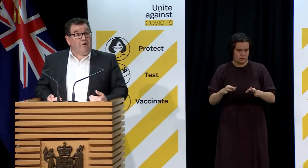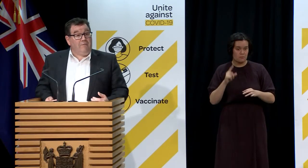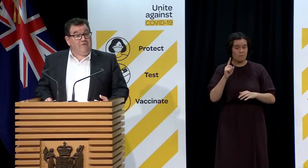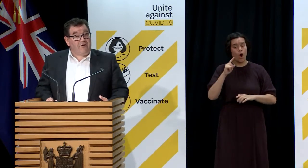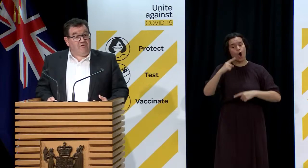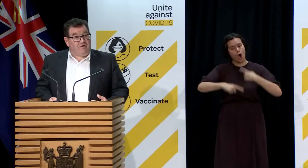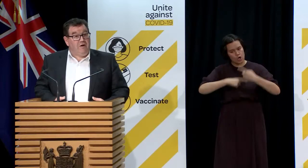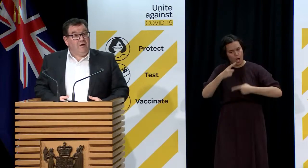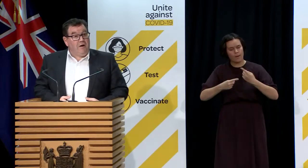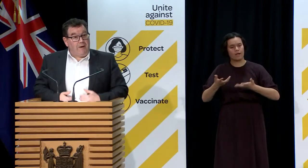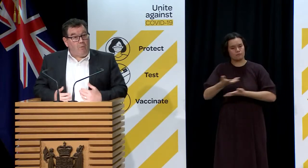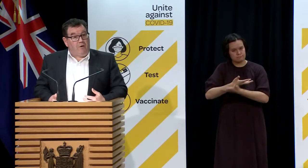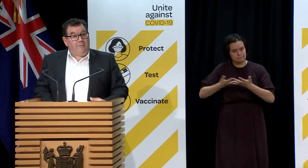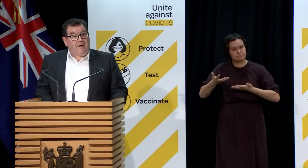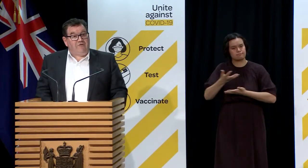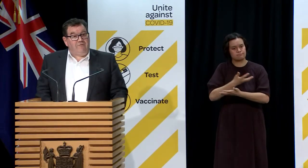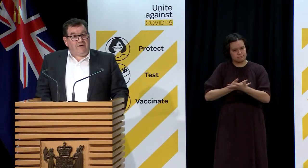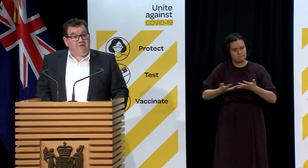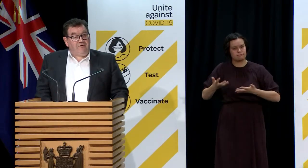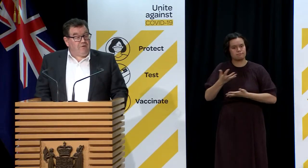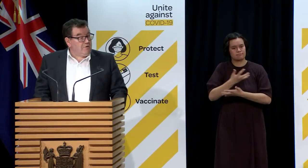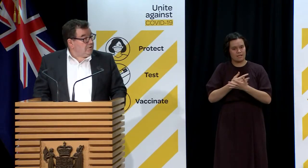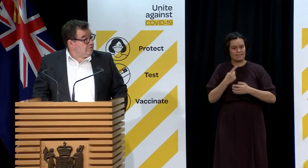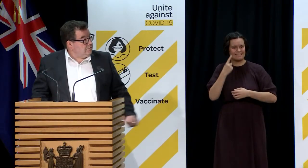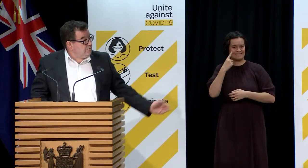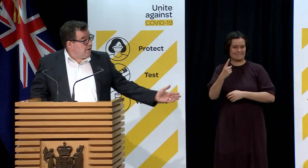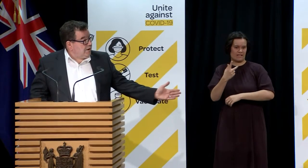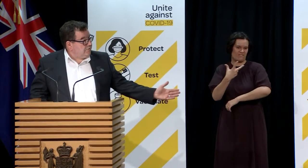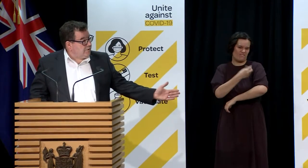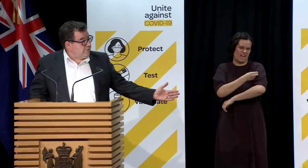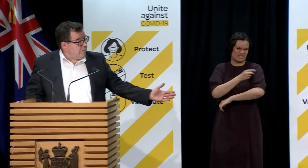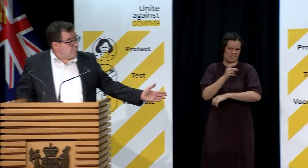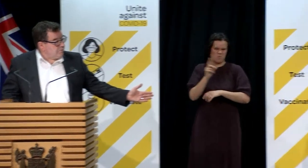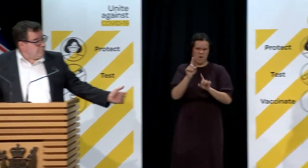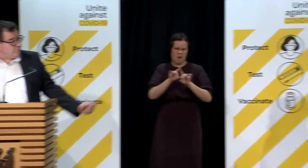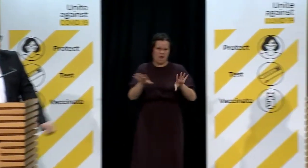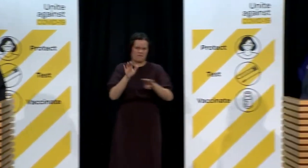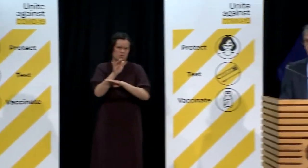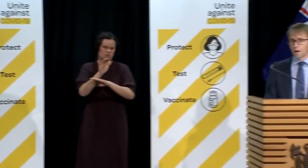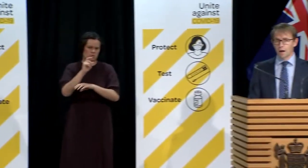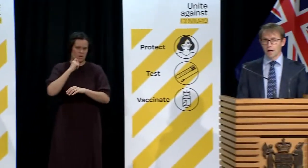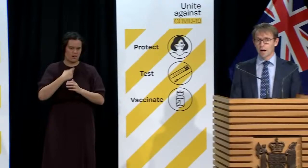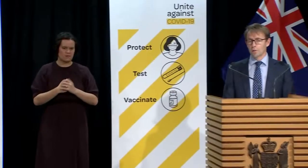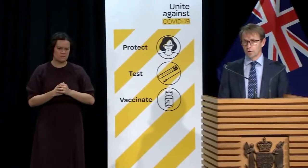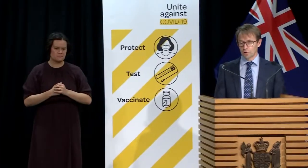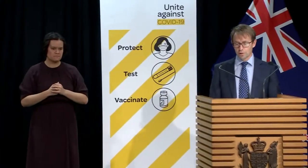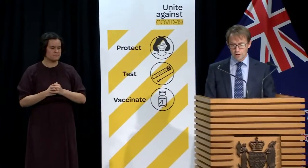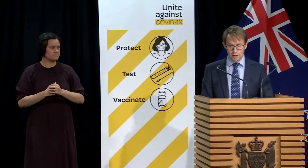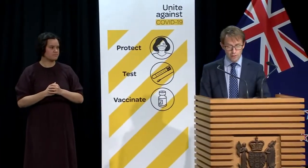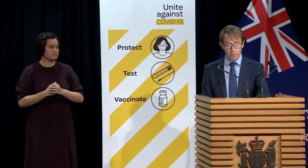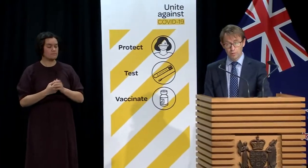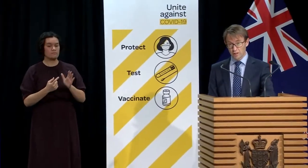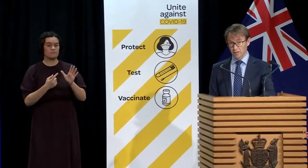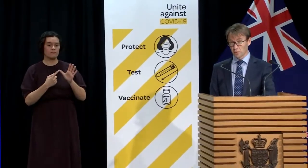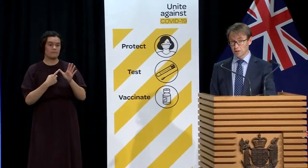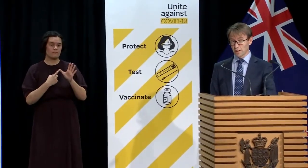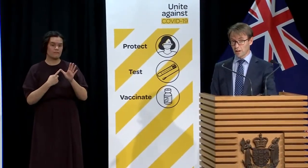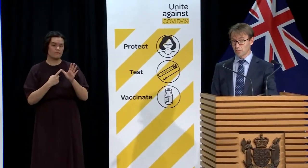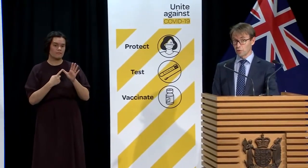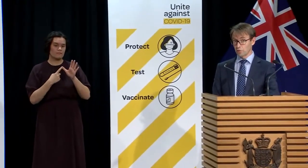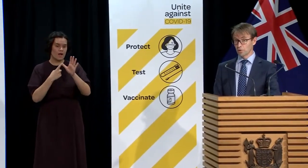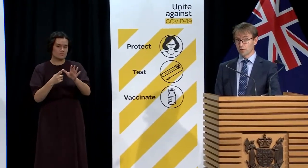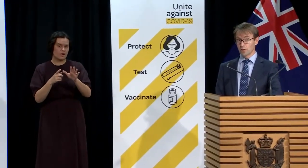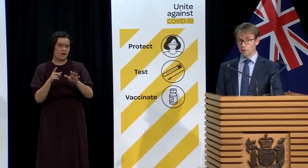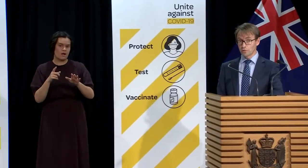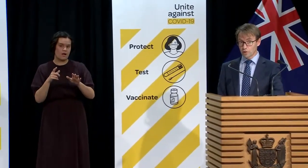it's an ongoing conversation about what the place of vaccines look like. Do you want to add to that on the health workforce? We certainly, well, one of the things I would say,